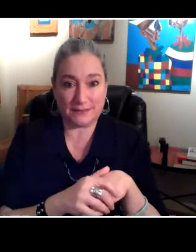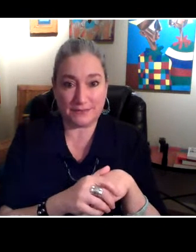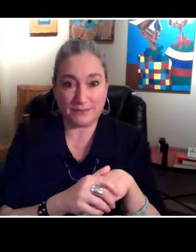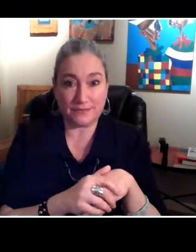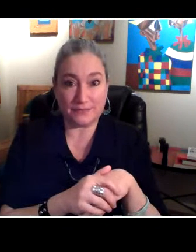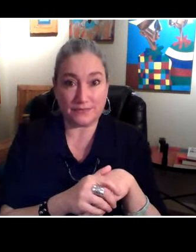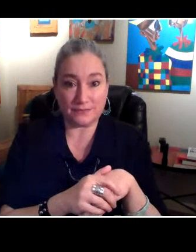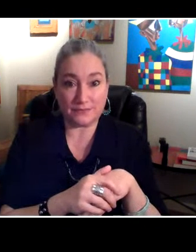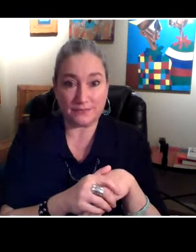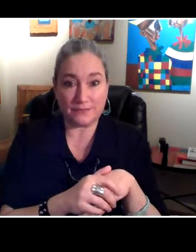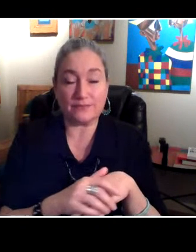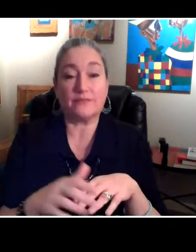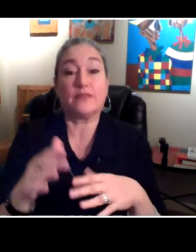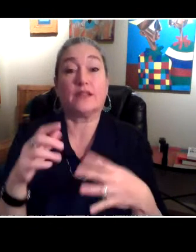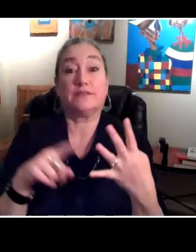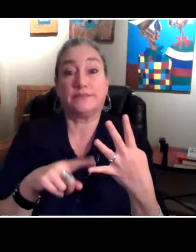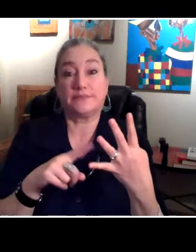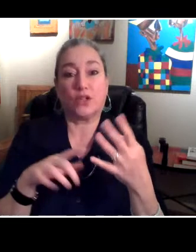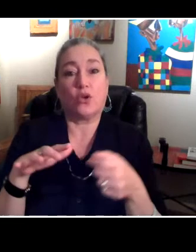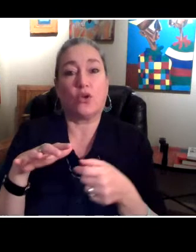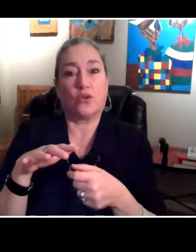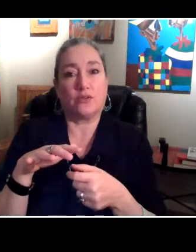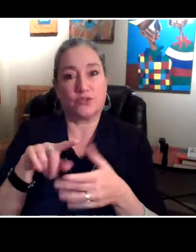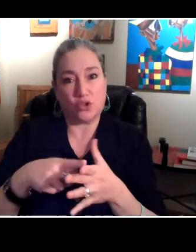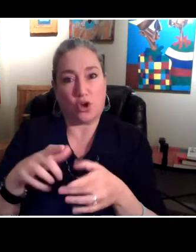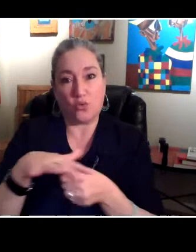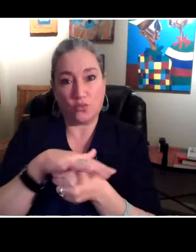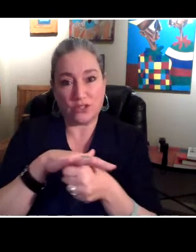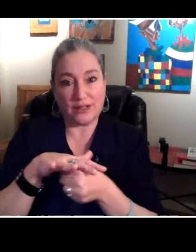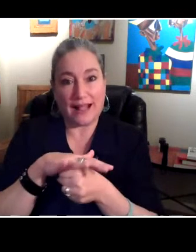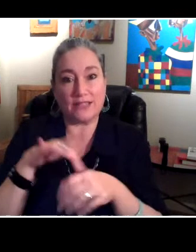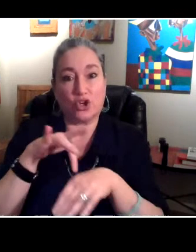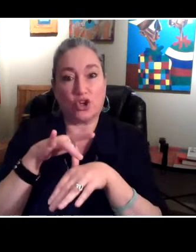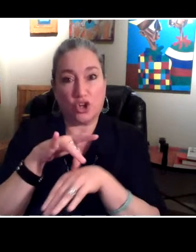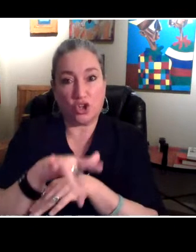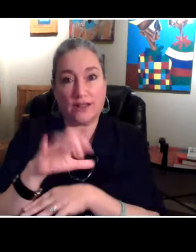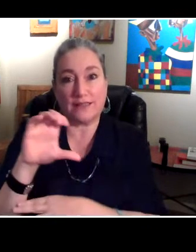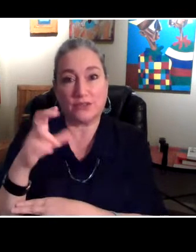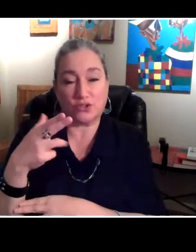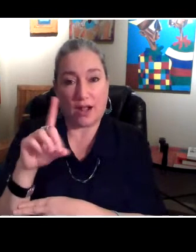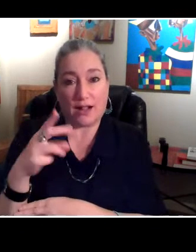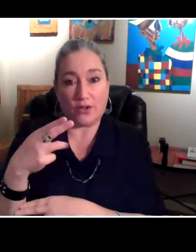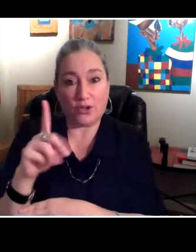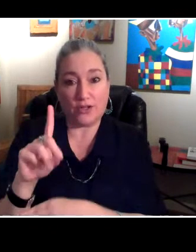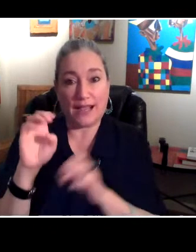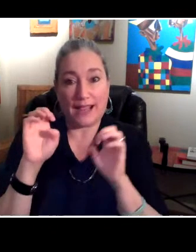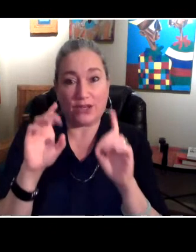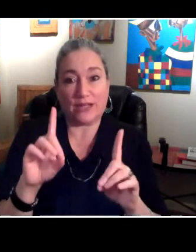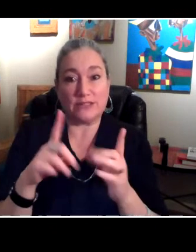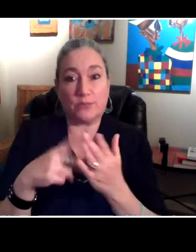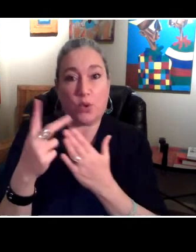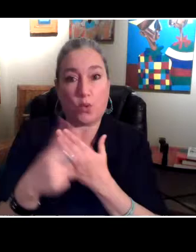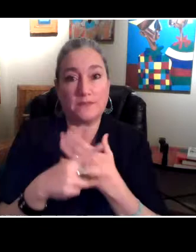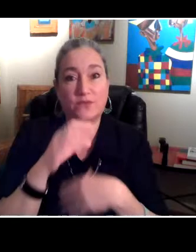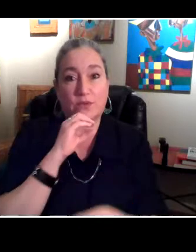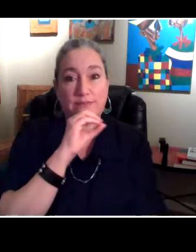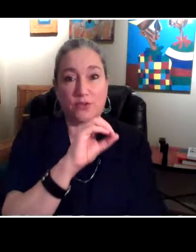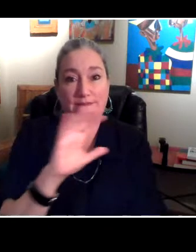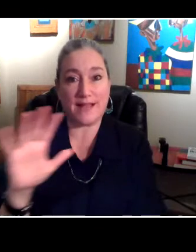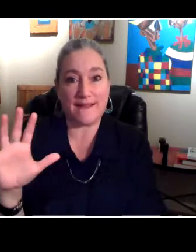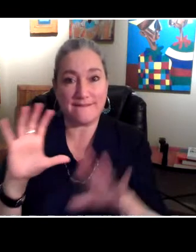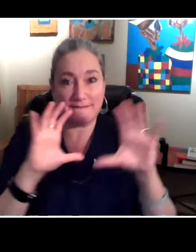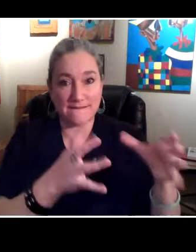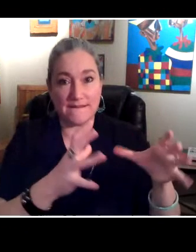standalone division in the CDE, separate from special ed. And fourth,